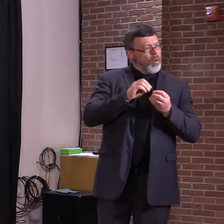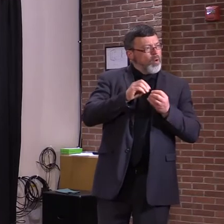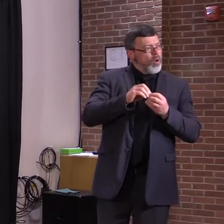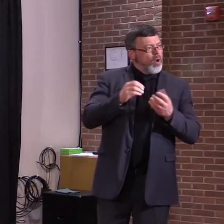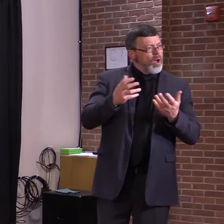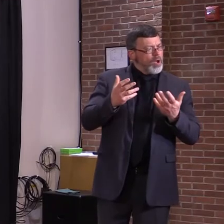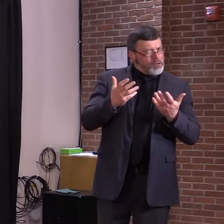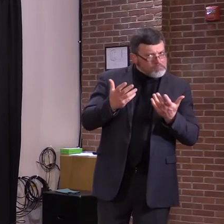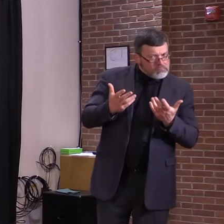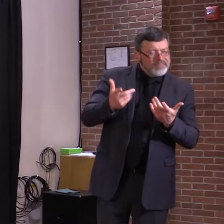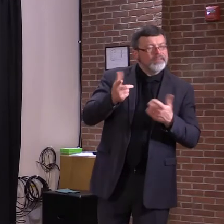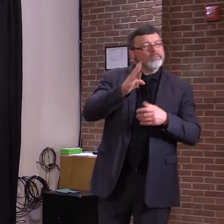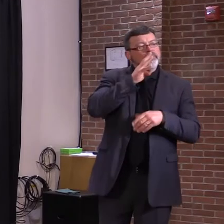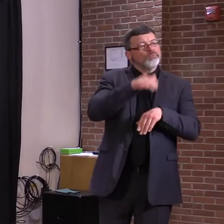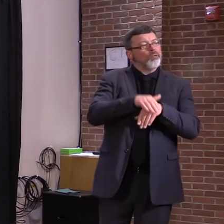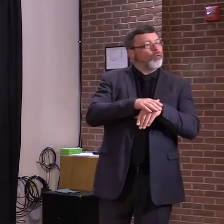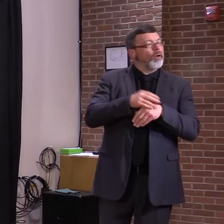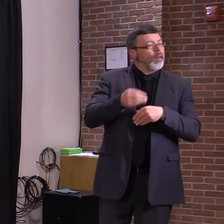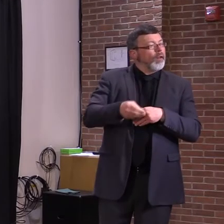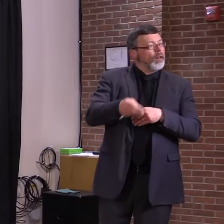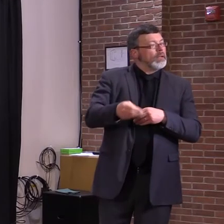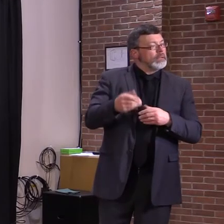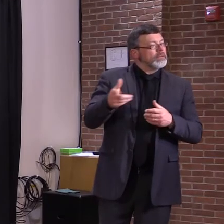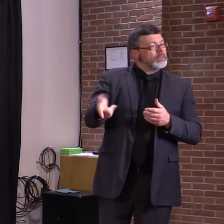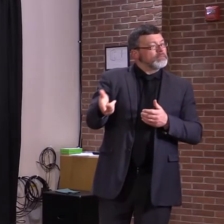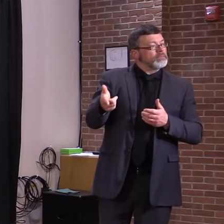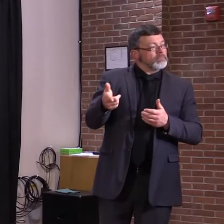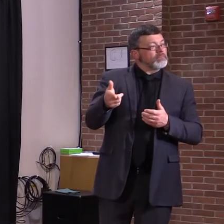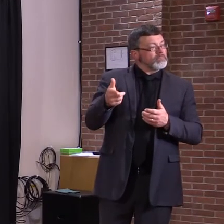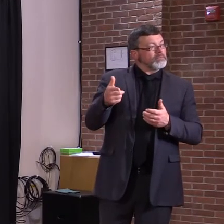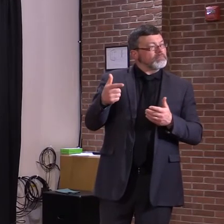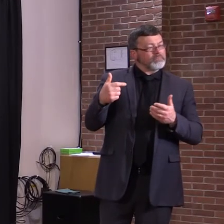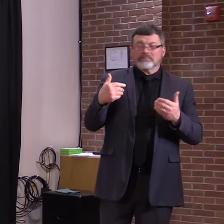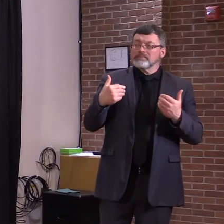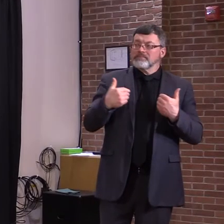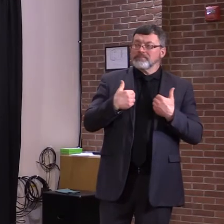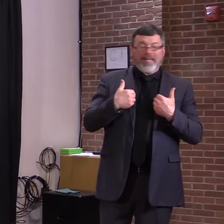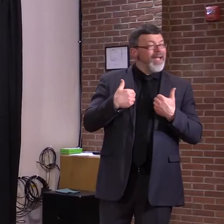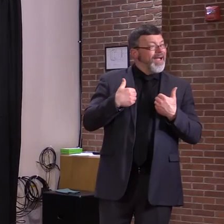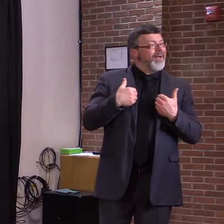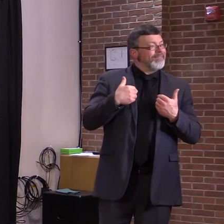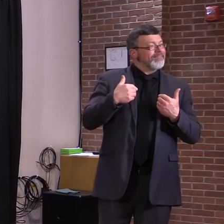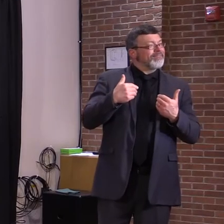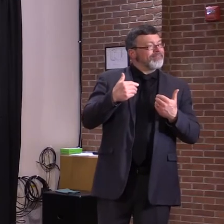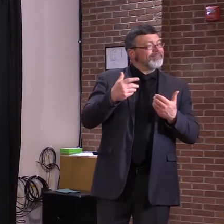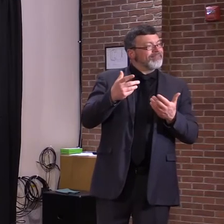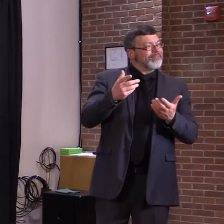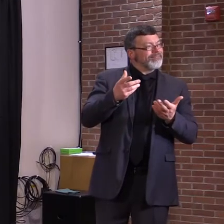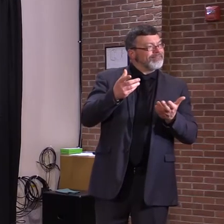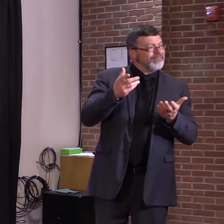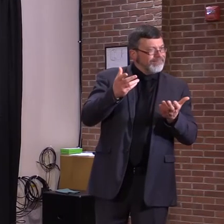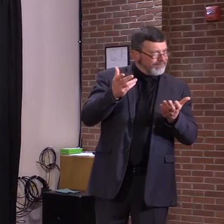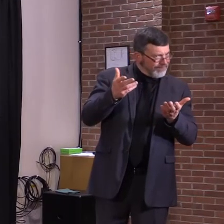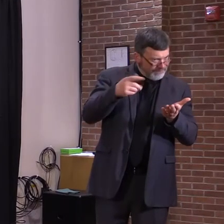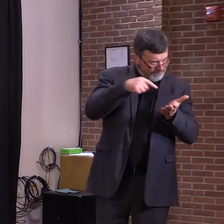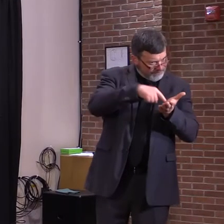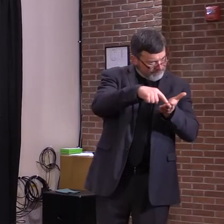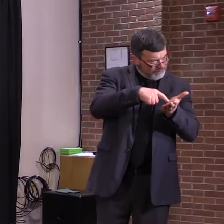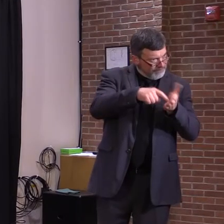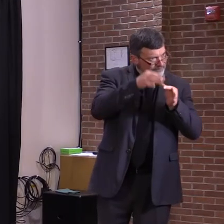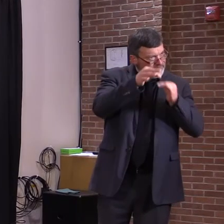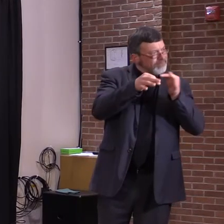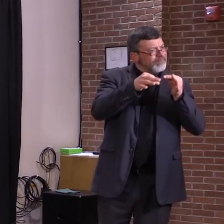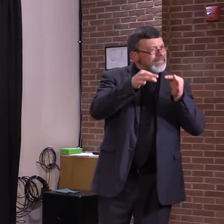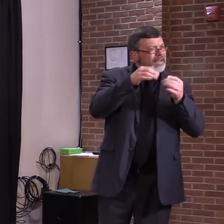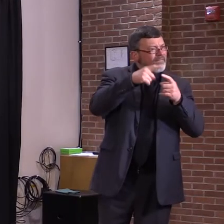testing kit giveaway that you guys do through the state-run sites, if there are specific instructions or